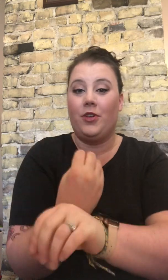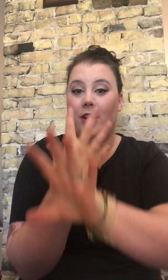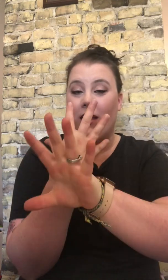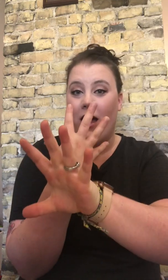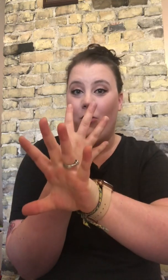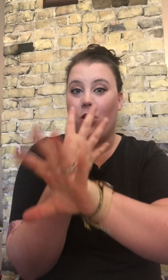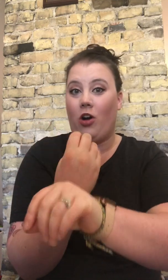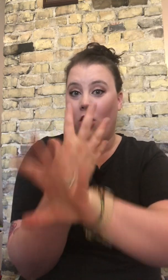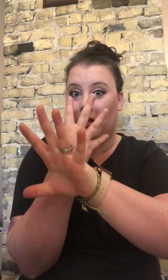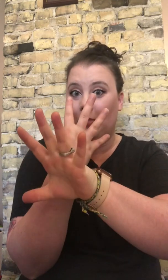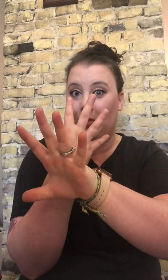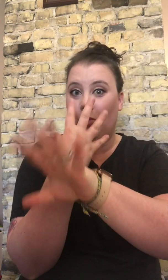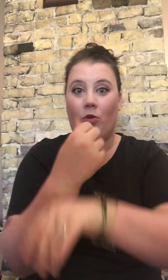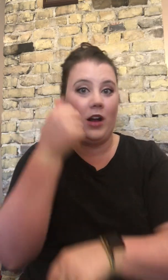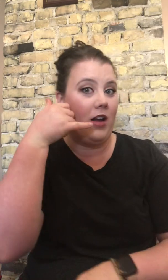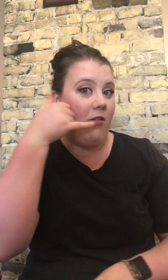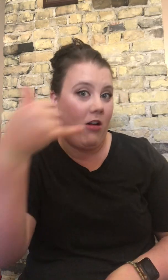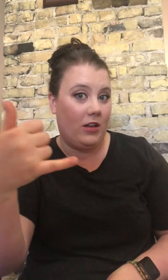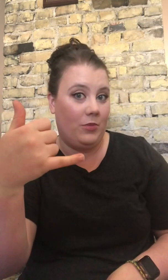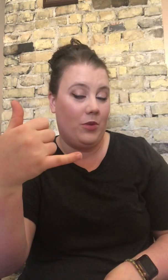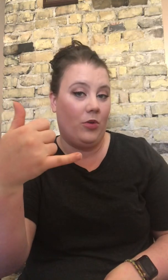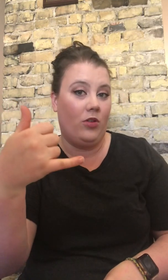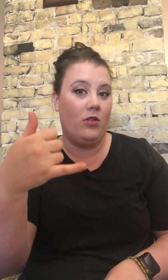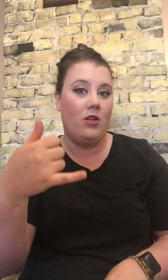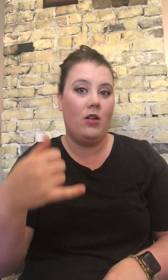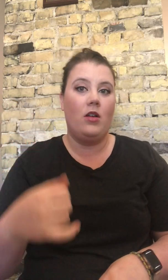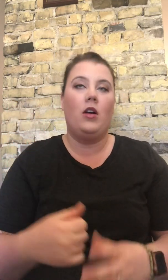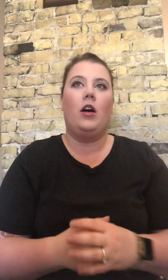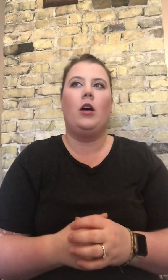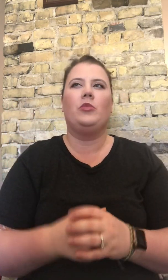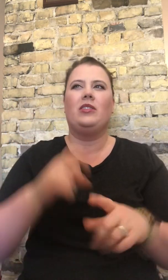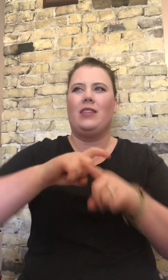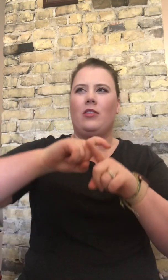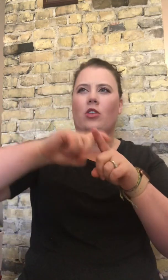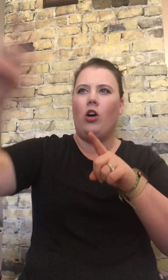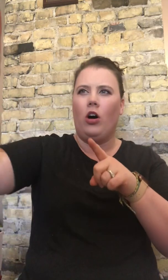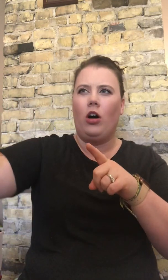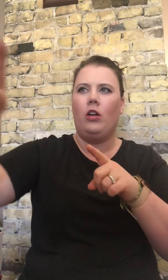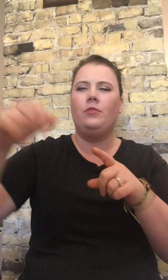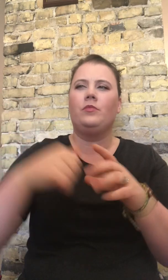right now. We're calling people. We're not calling people. To send a call.